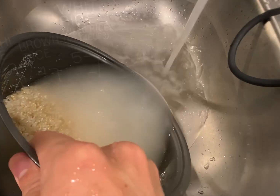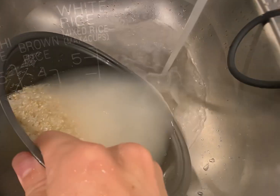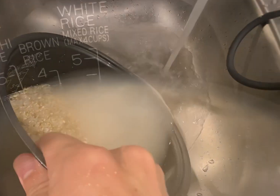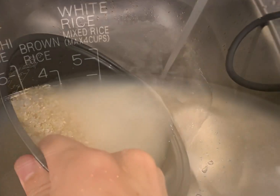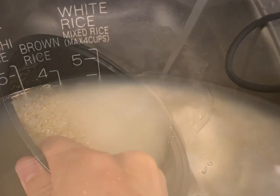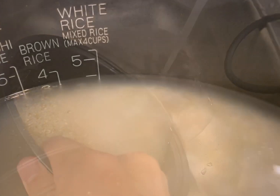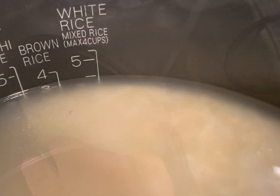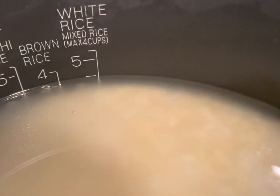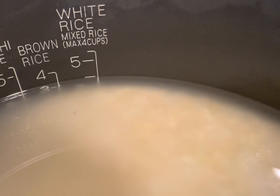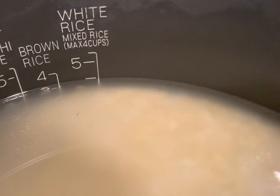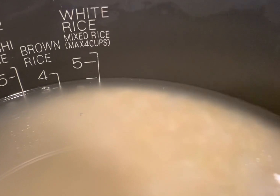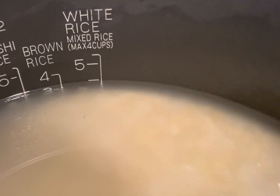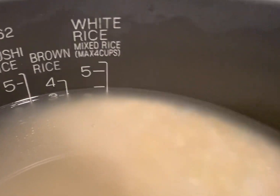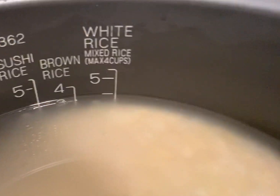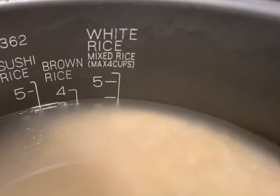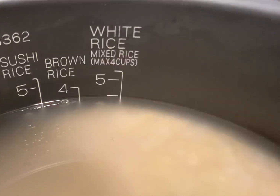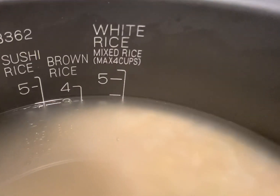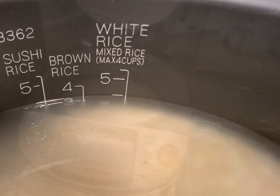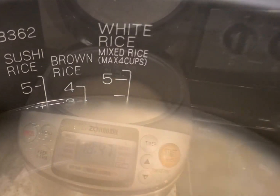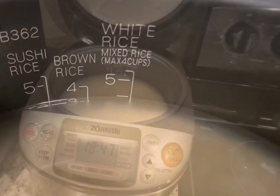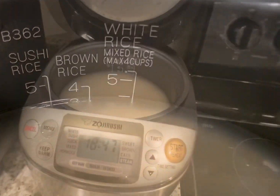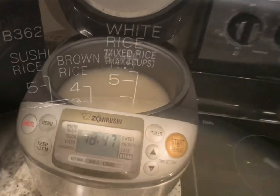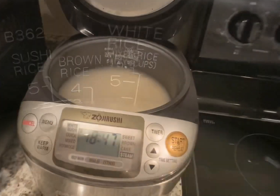I'm going to wash our rice